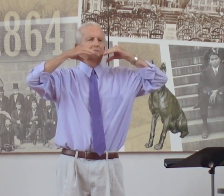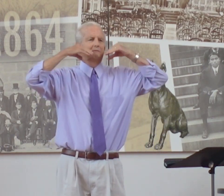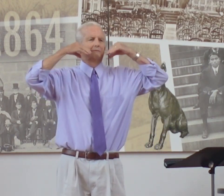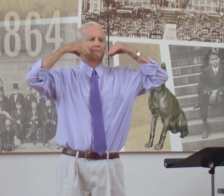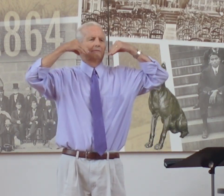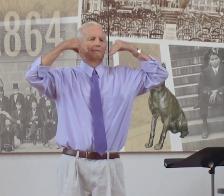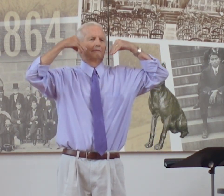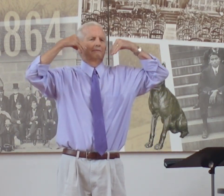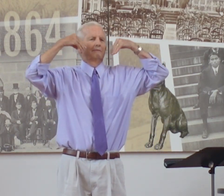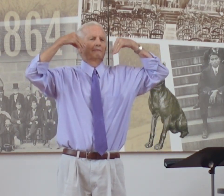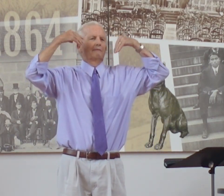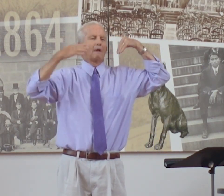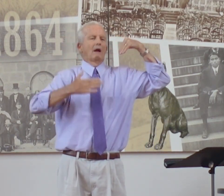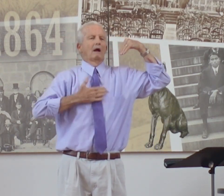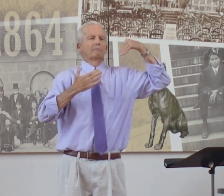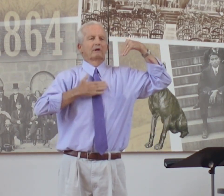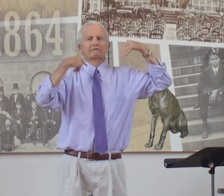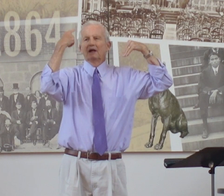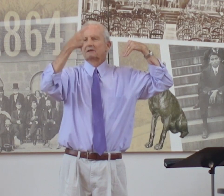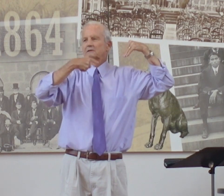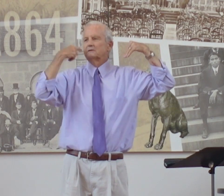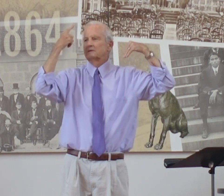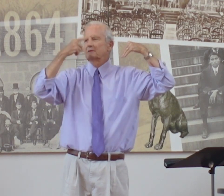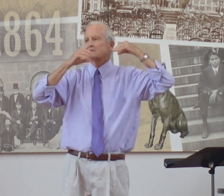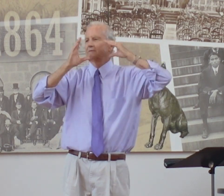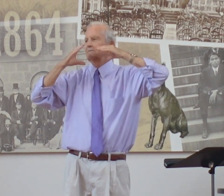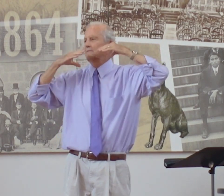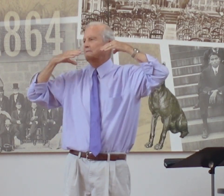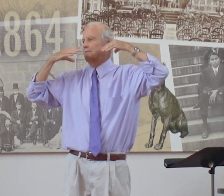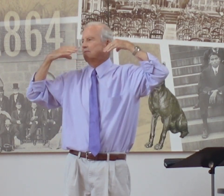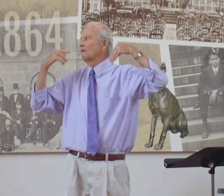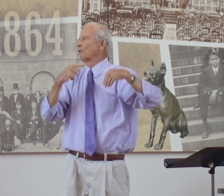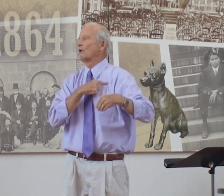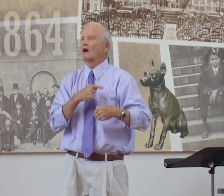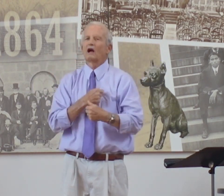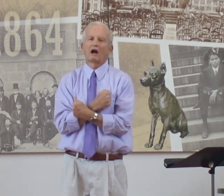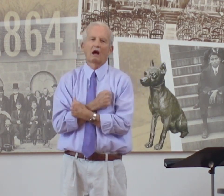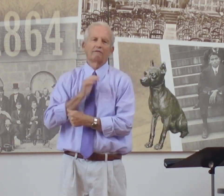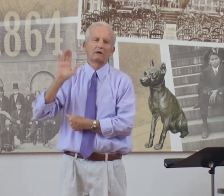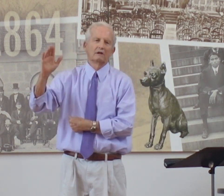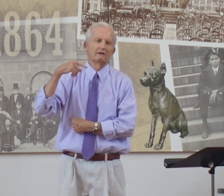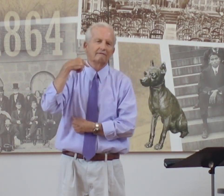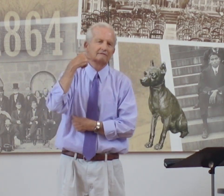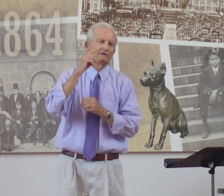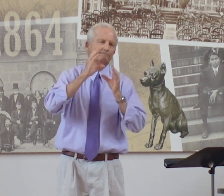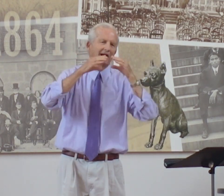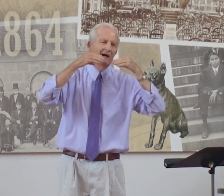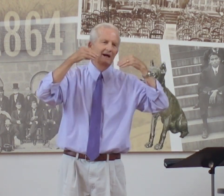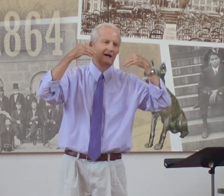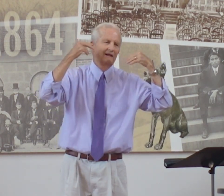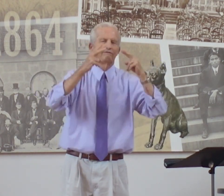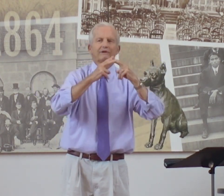Every time she met with the board, you could just see lots and lots of happy faces. She was very well